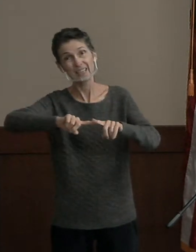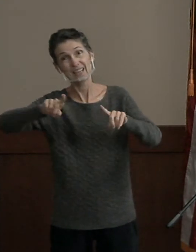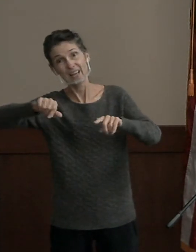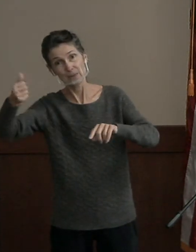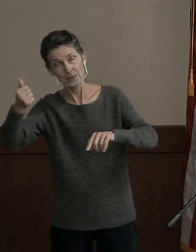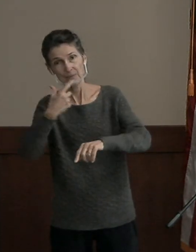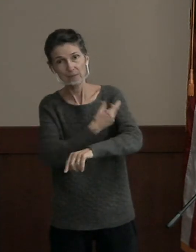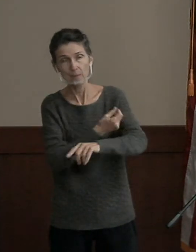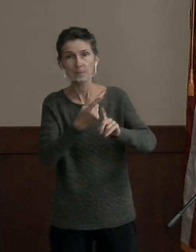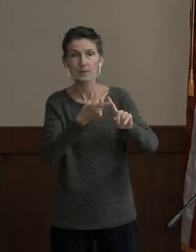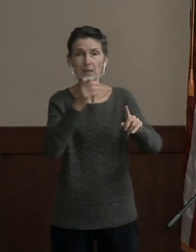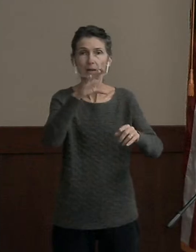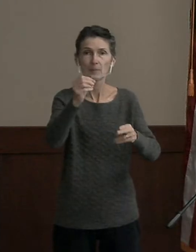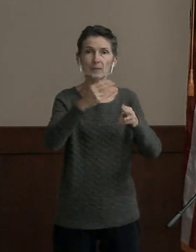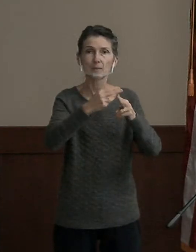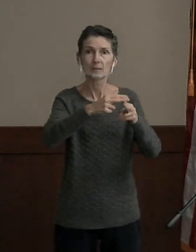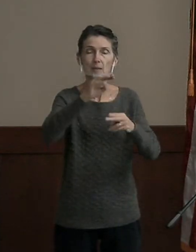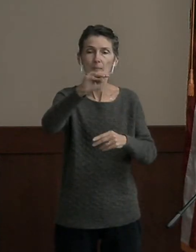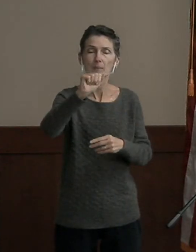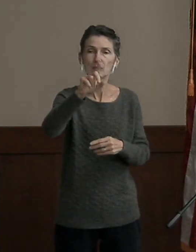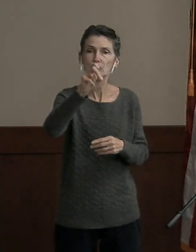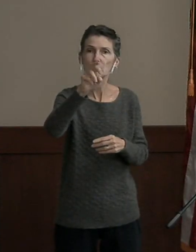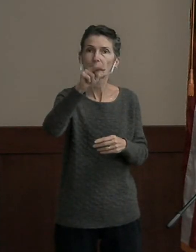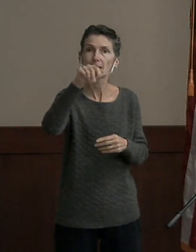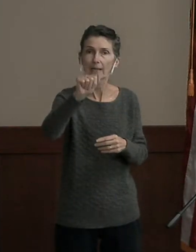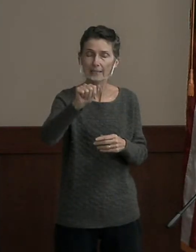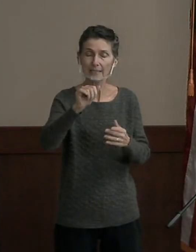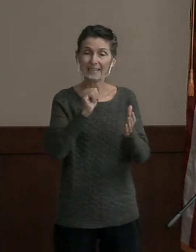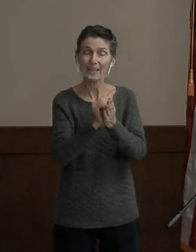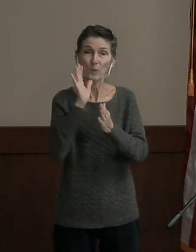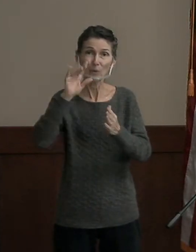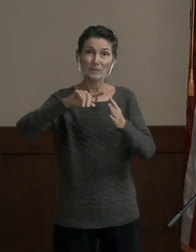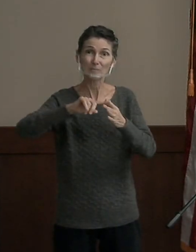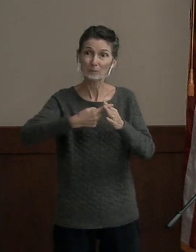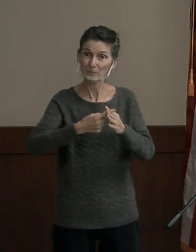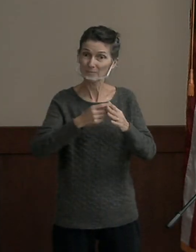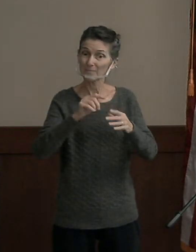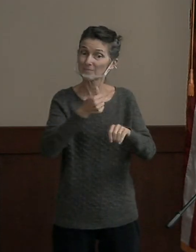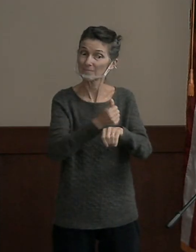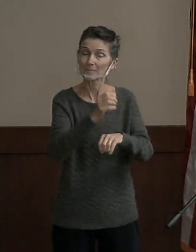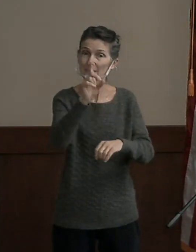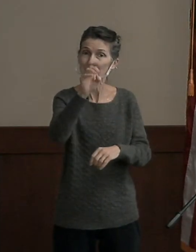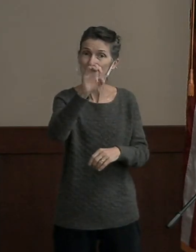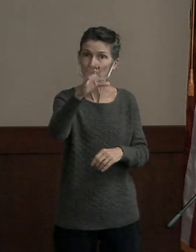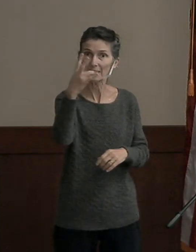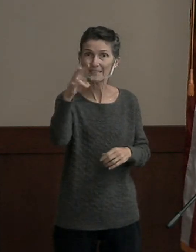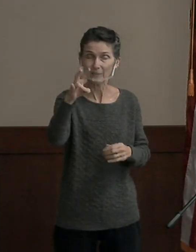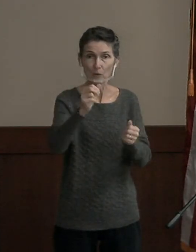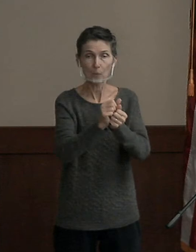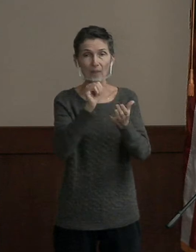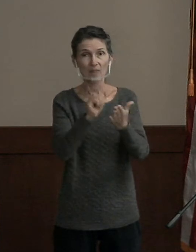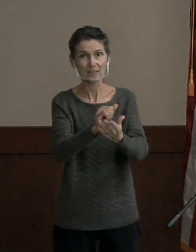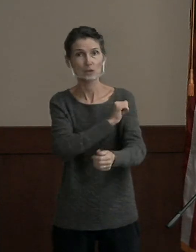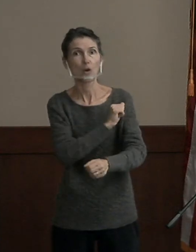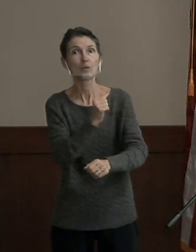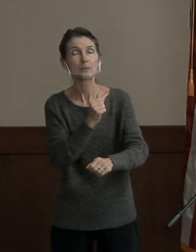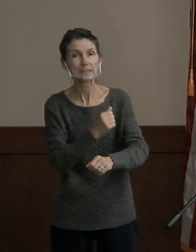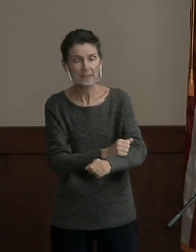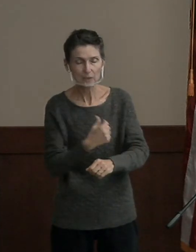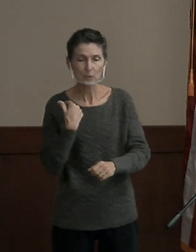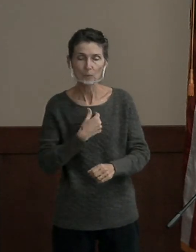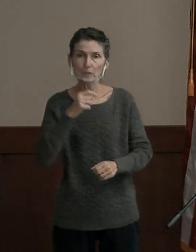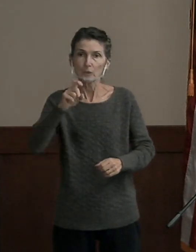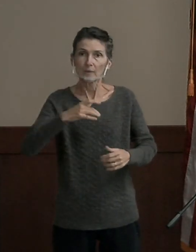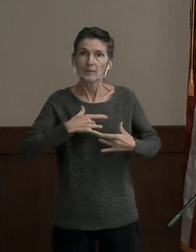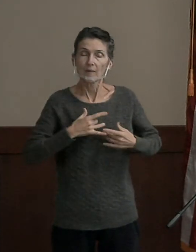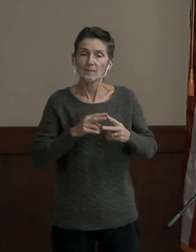vaccine made by a company called Moderna. That is set for December 17th. With this authorization, we should feel